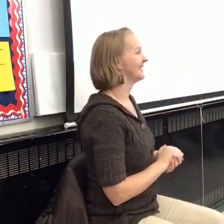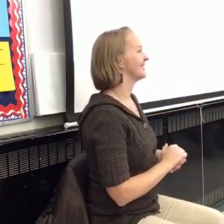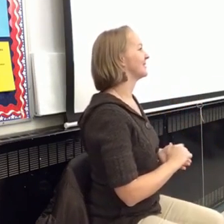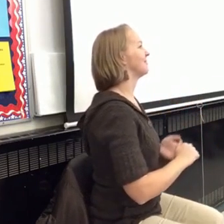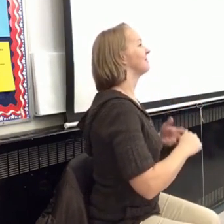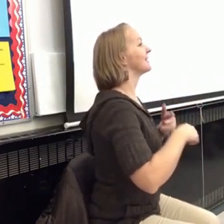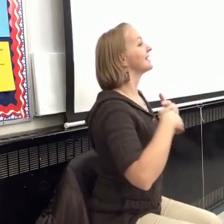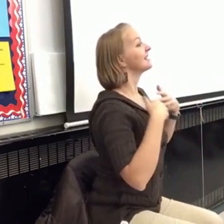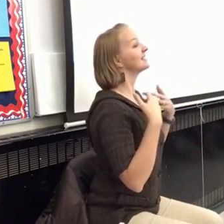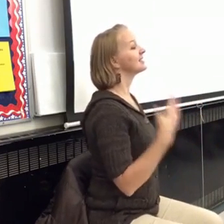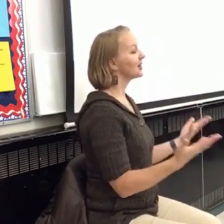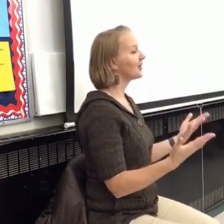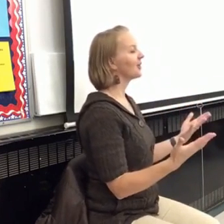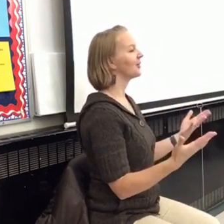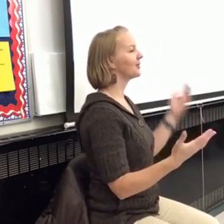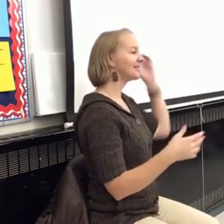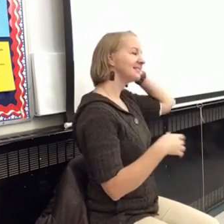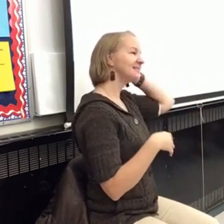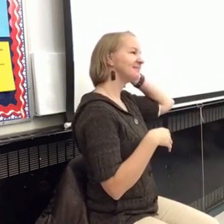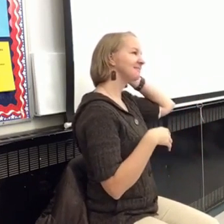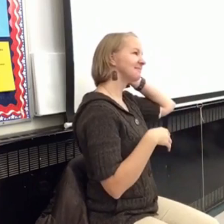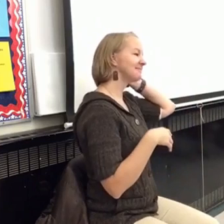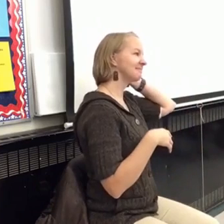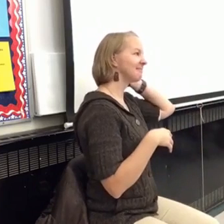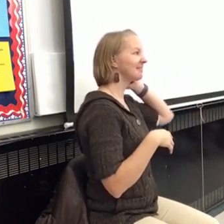So, it is,